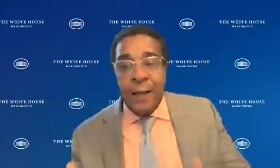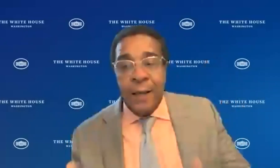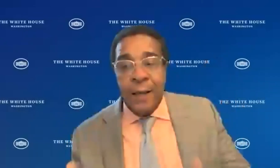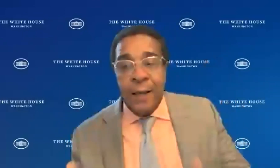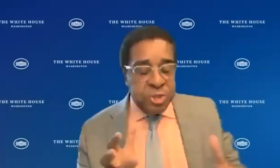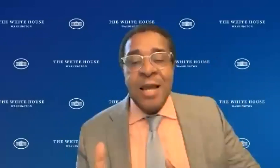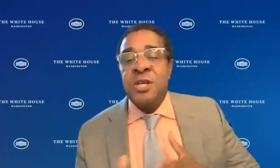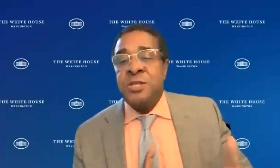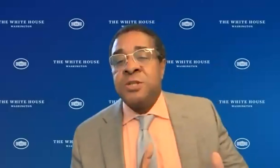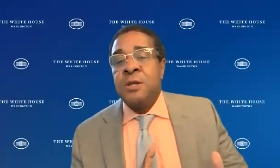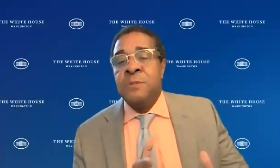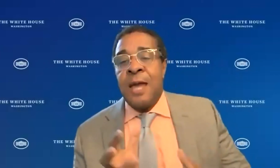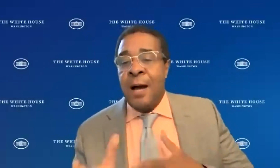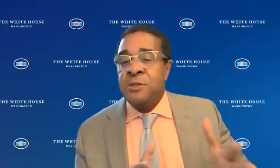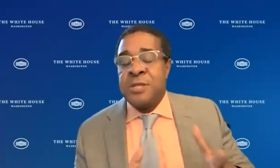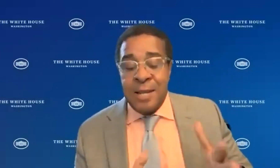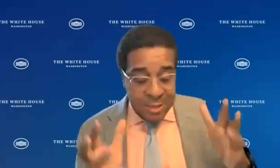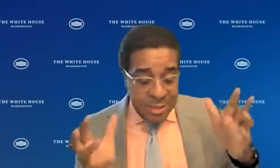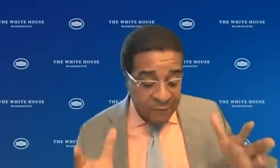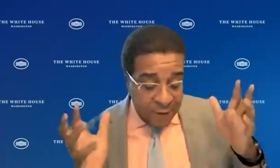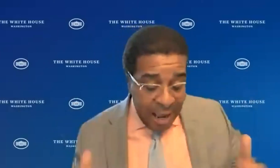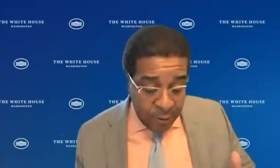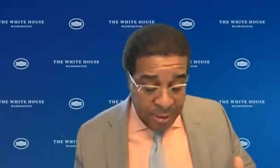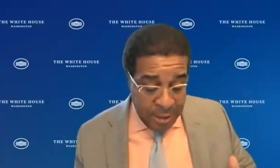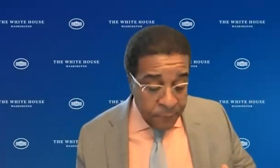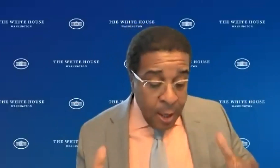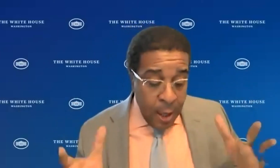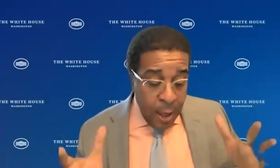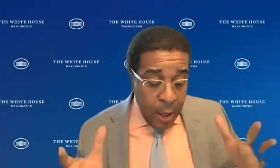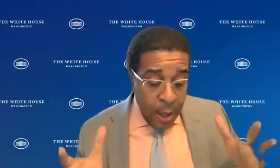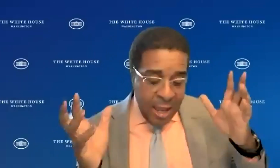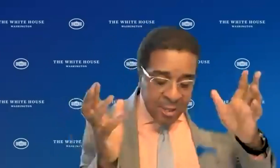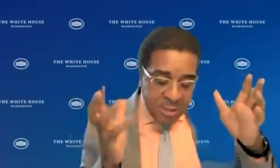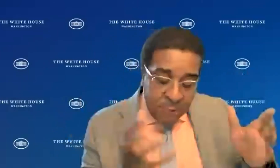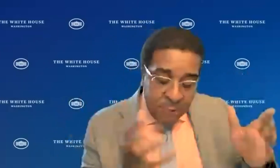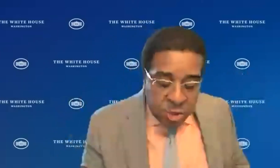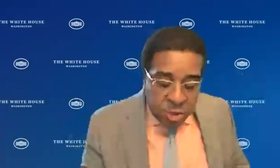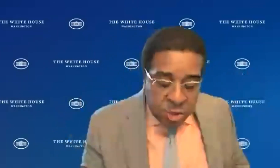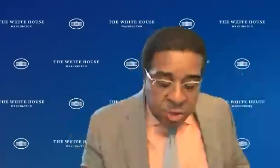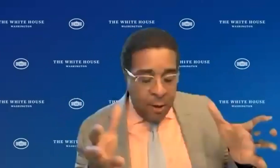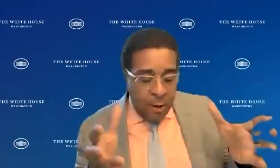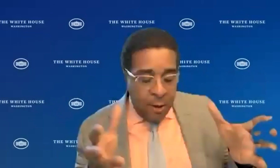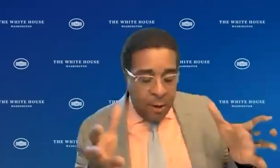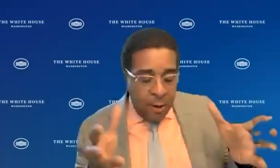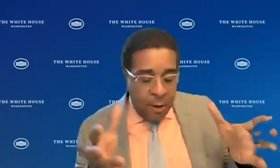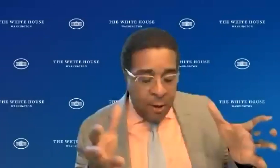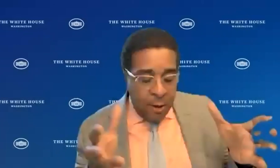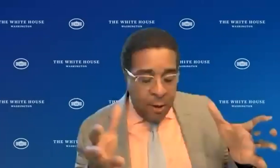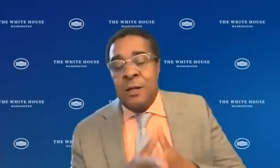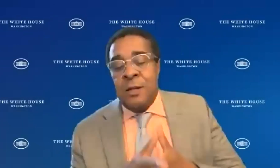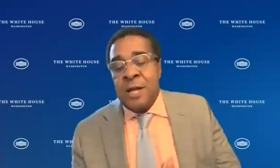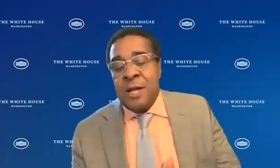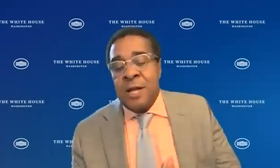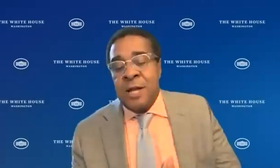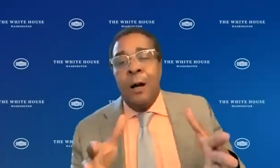availability, both changing systems and understanding the need for equity. And Demetre bringing both his experience